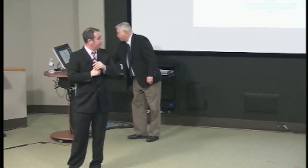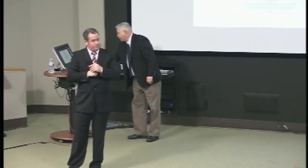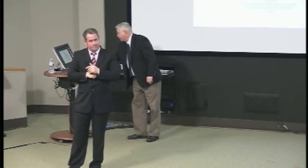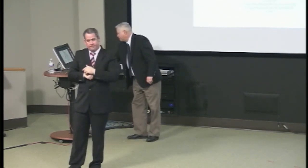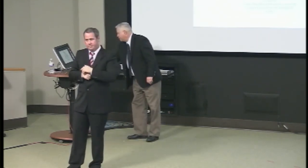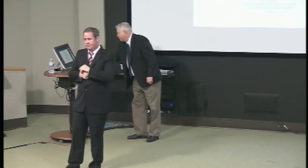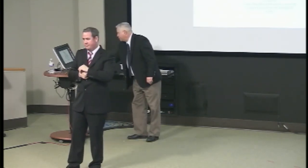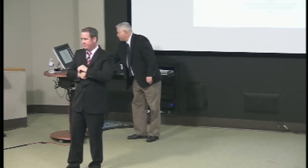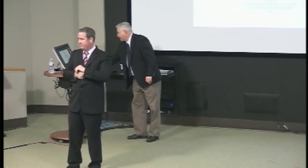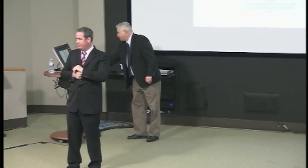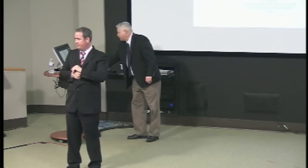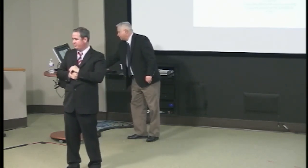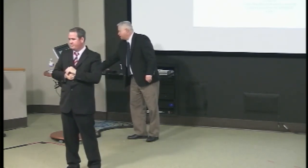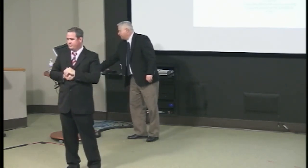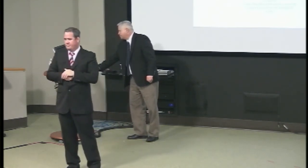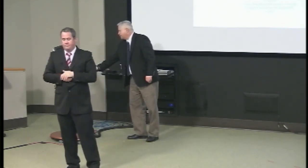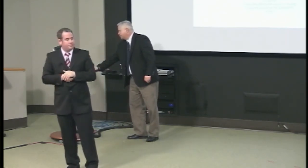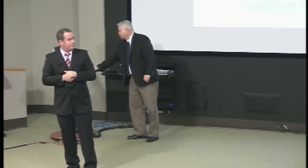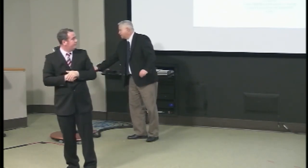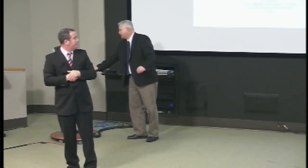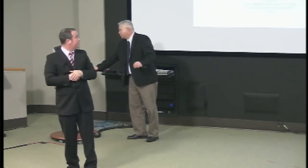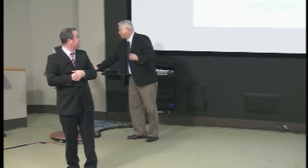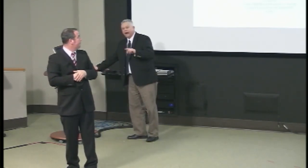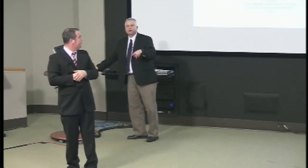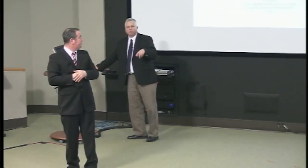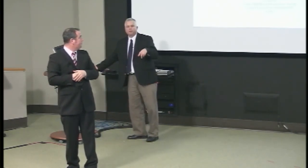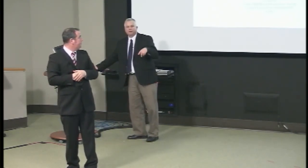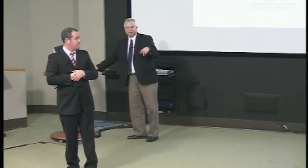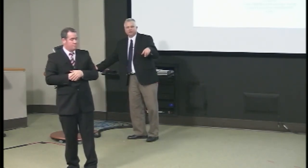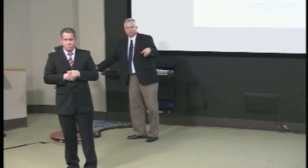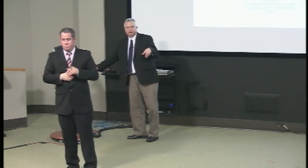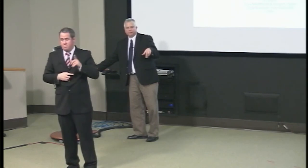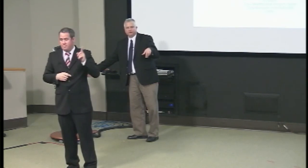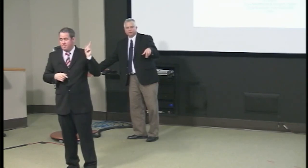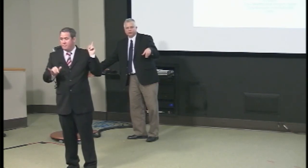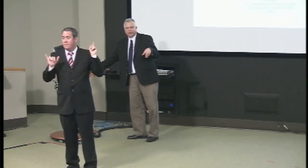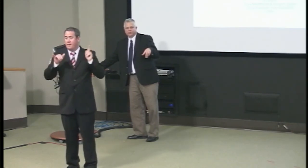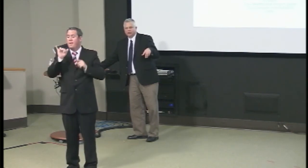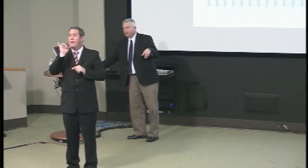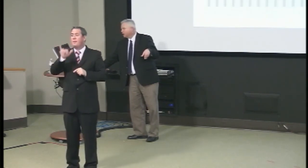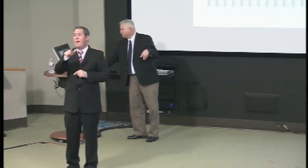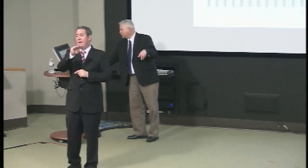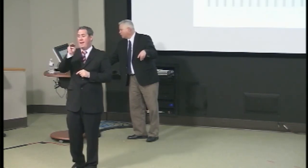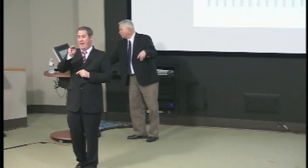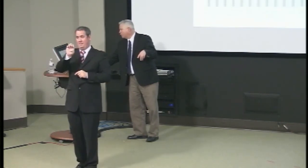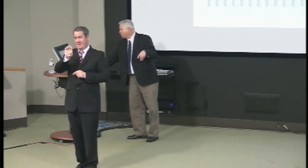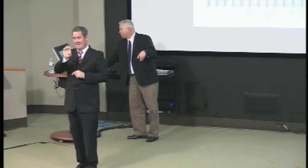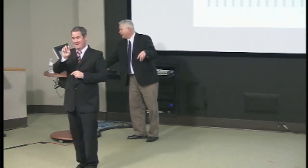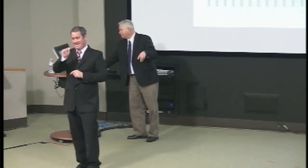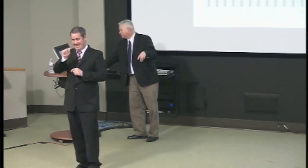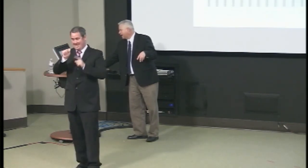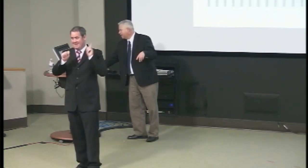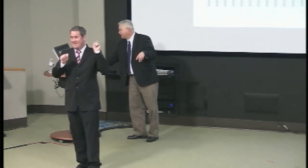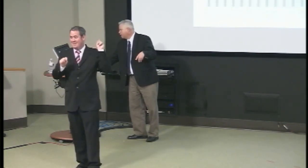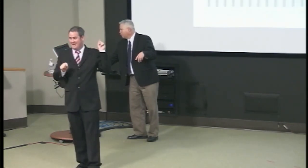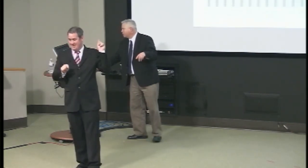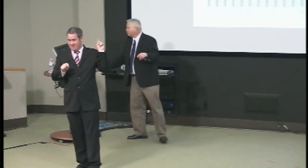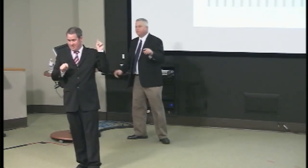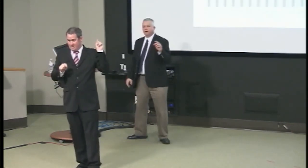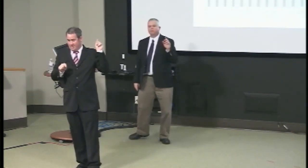So we have the MET allele has been associated with higher dopamine levels in prefrontal cortex. So what we found